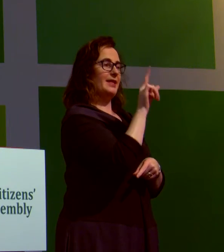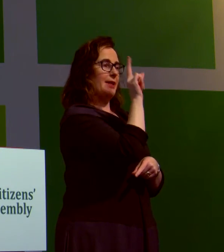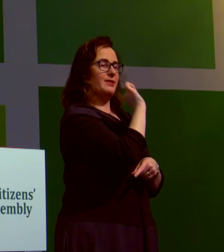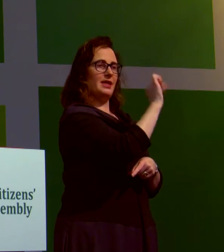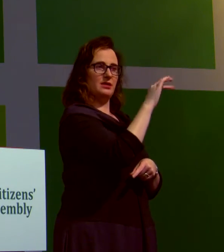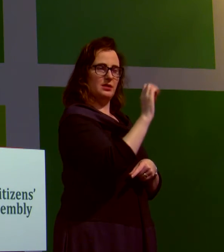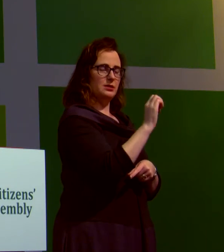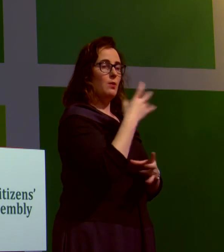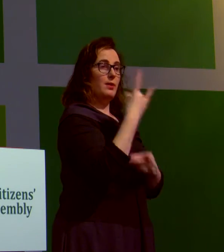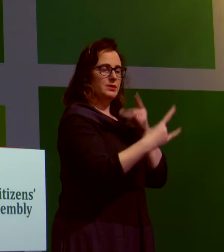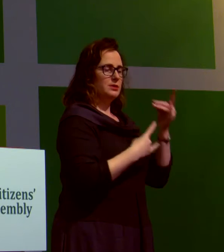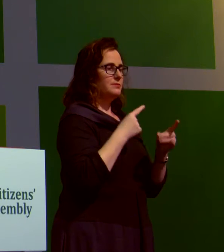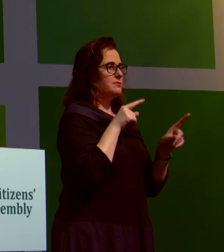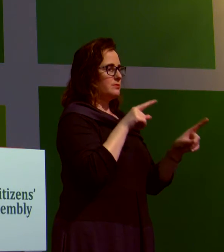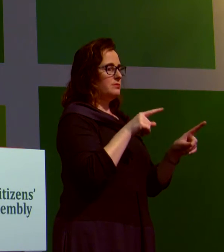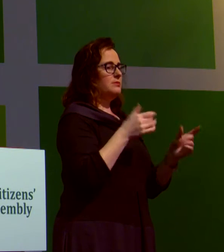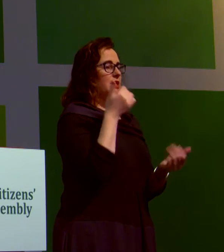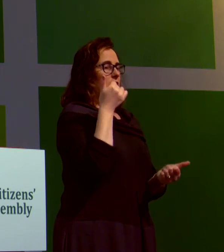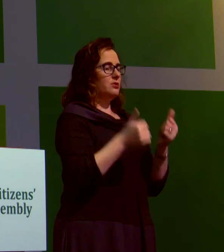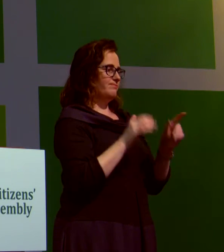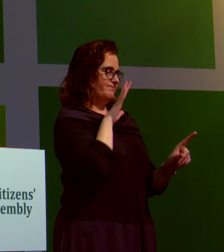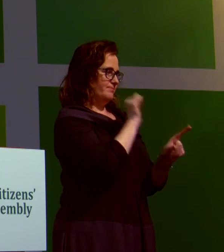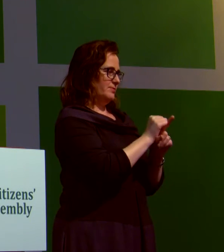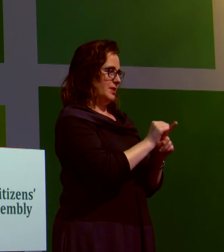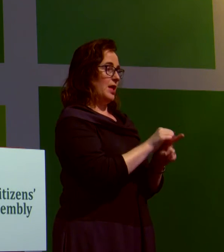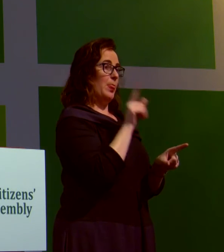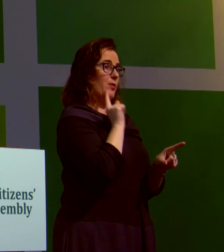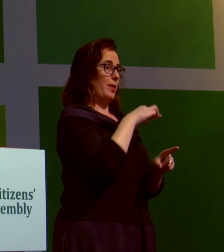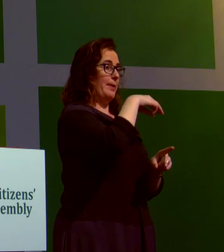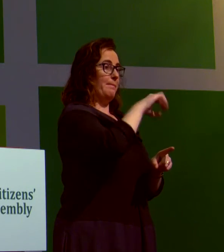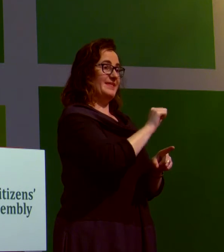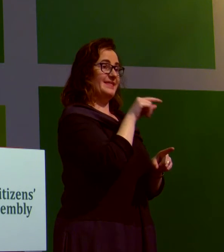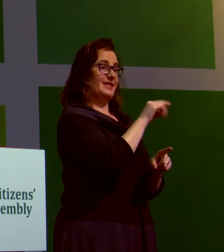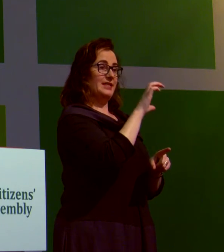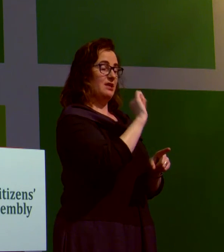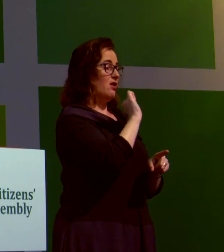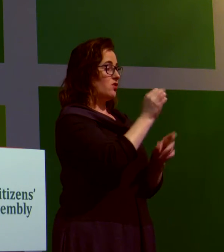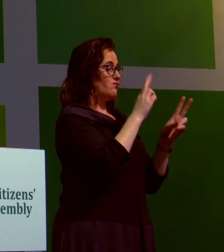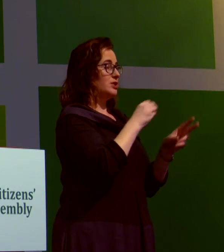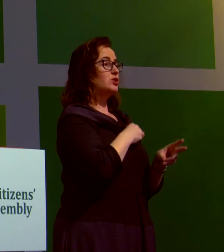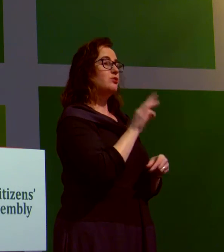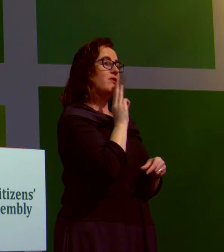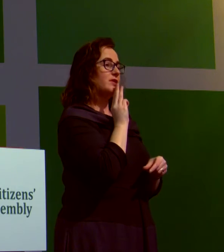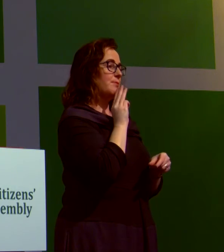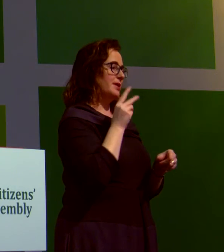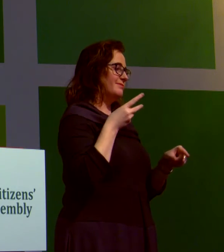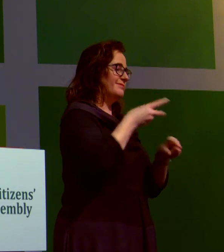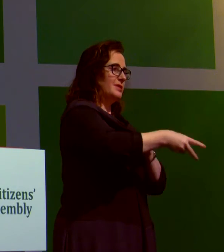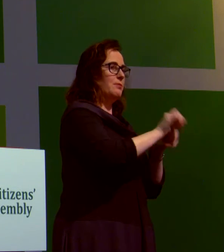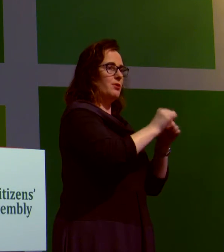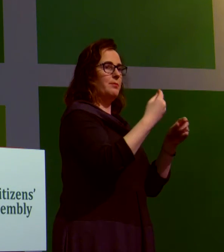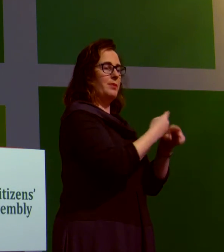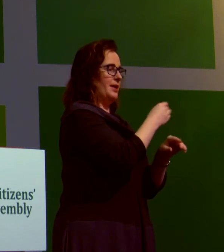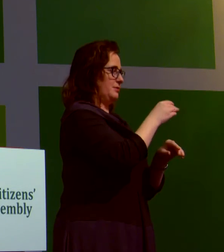we found that the court found that Miss C's rights to privacy had been violated by the state. And